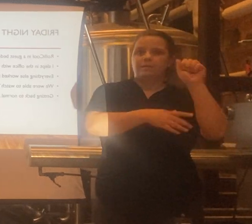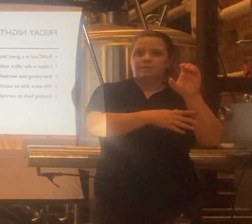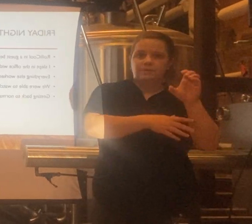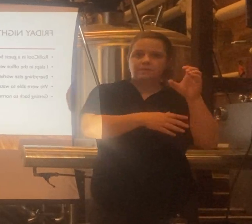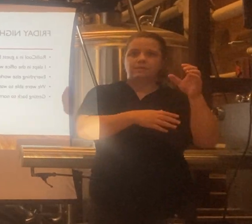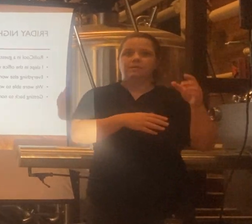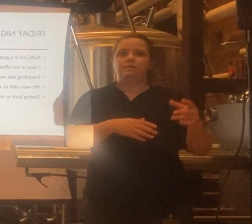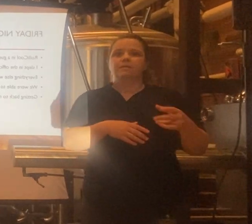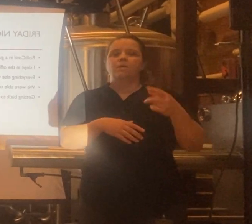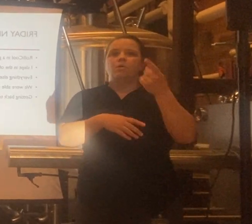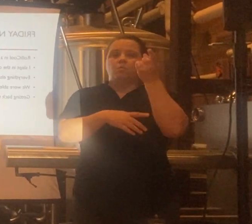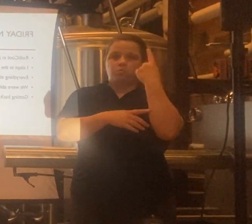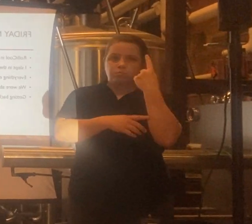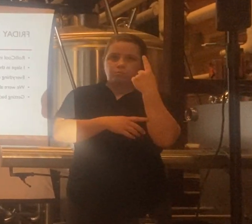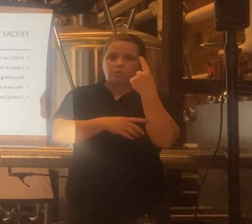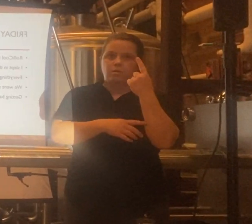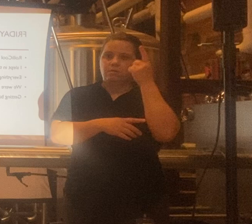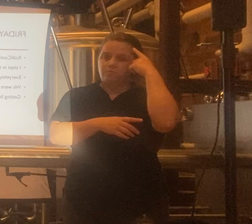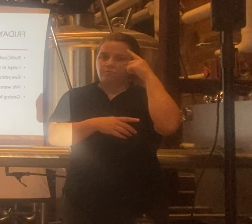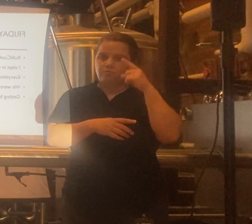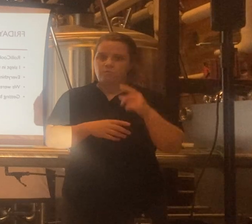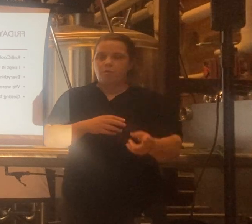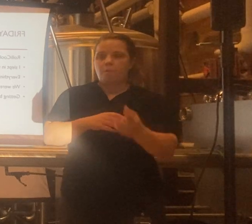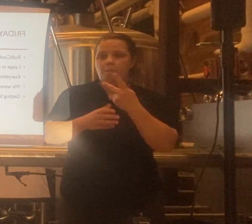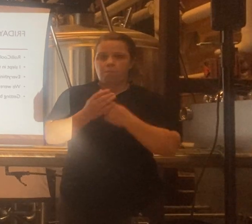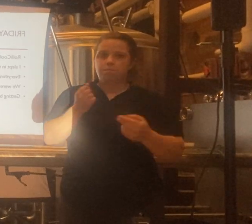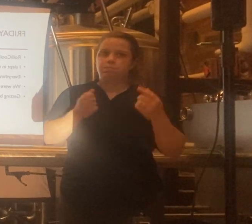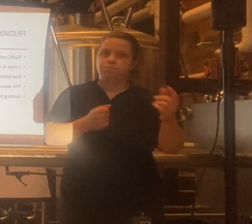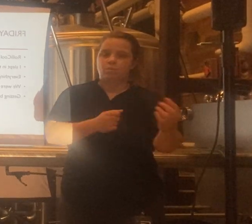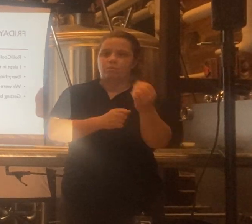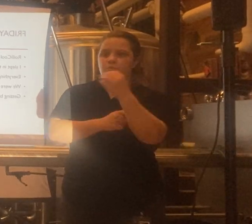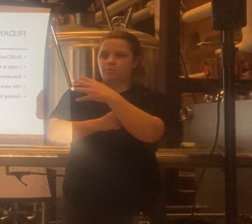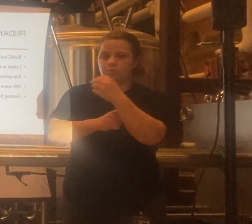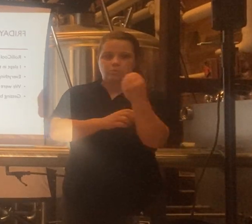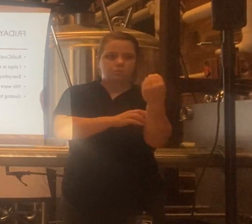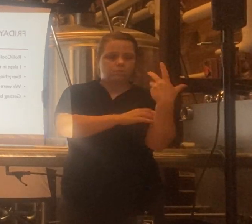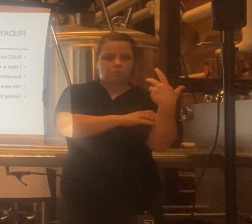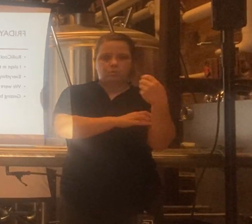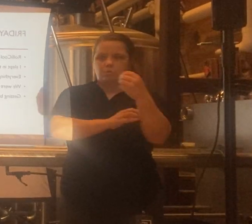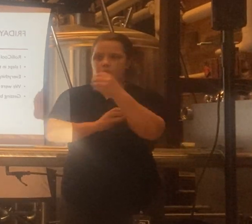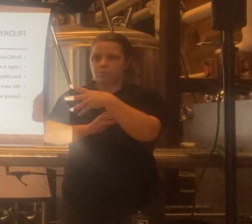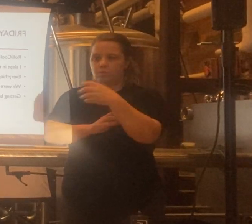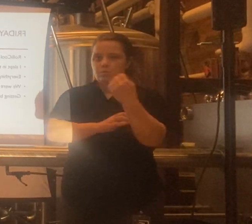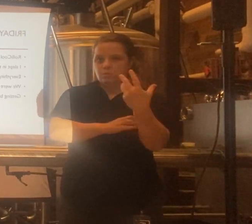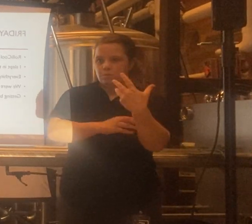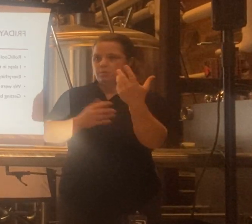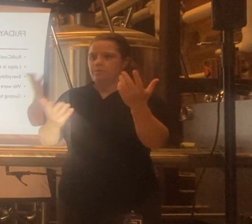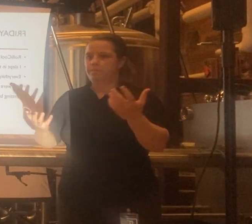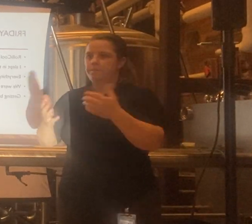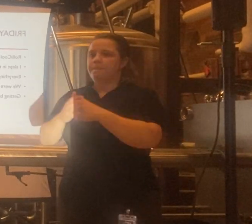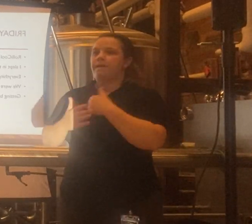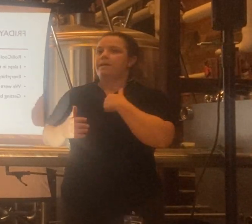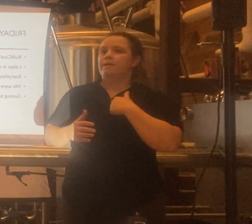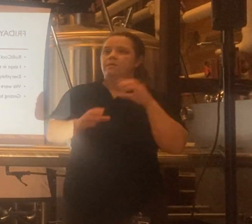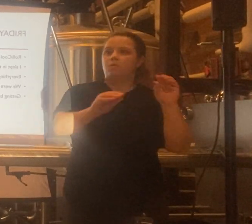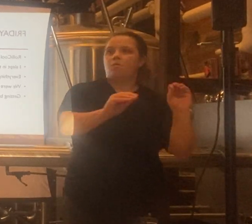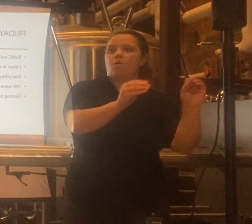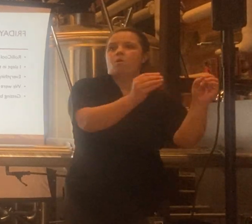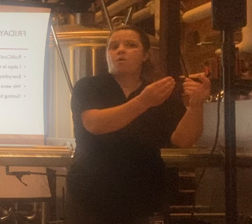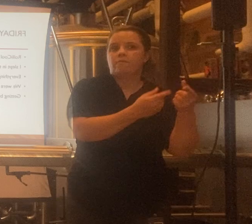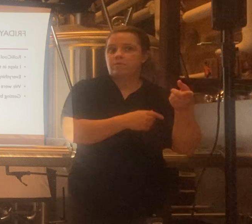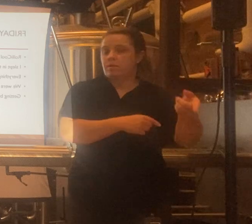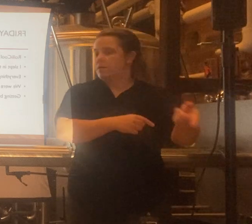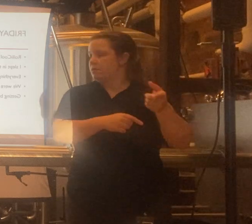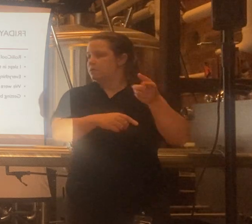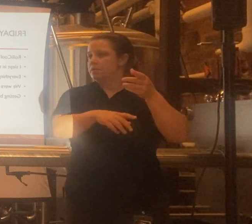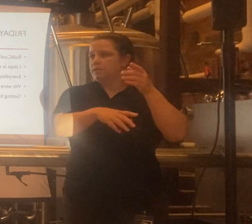comfortable enough. And then at night, I put it in one of the guest rooms, and then I slept out in the office space on the air mattress while she slept in a